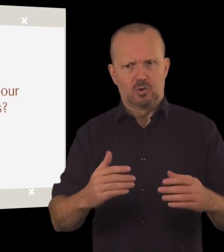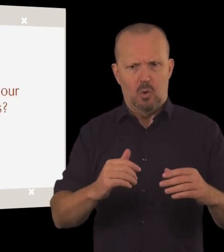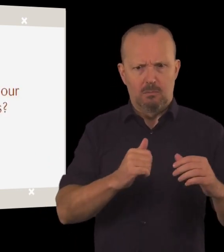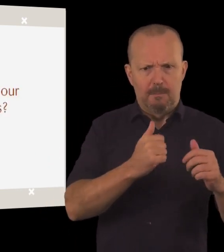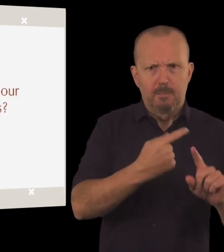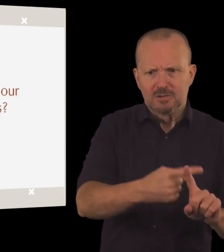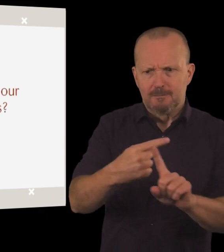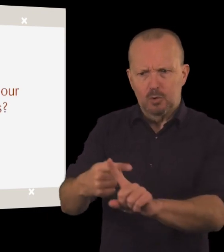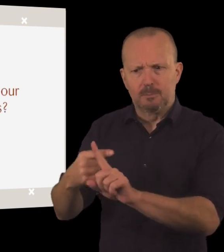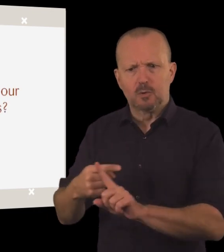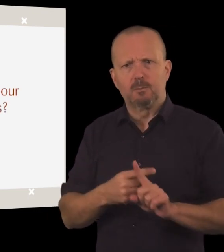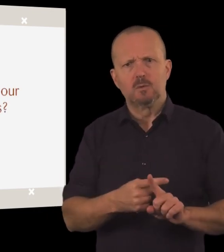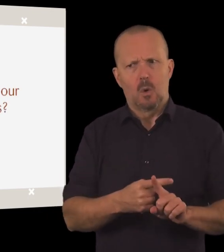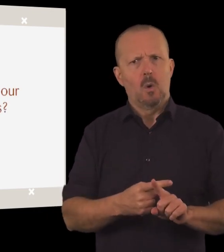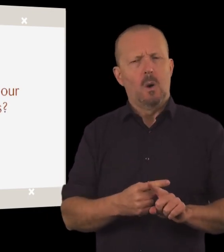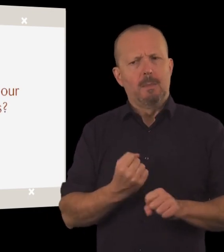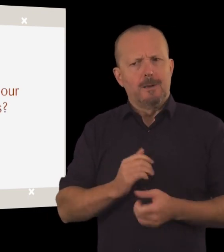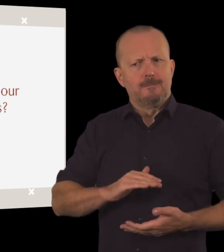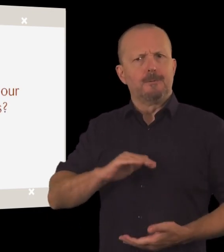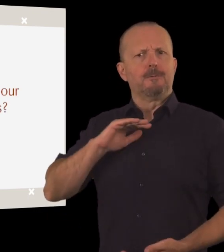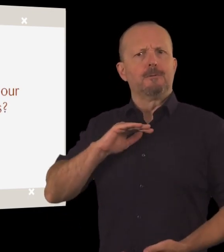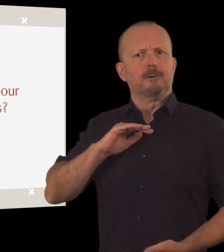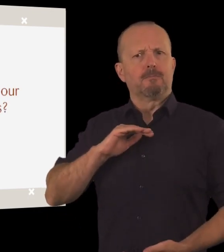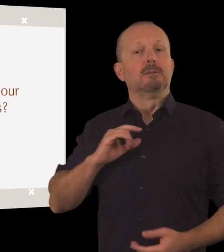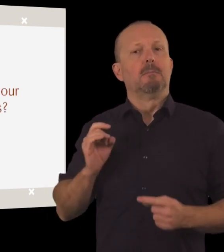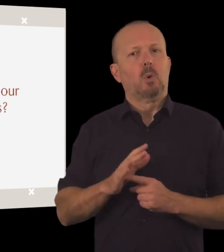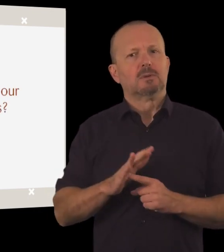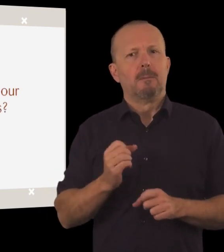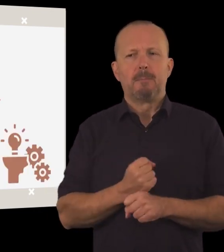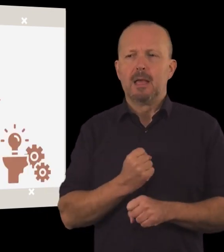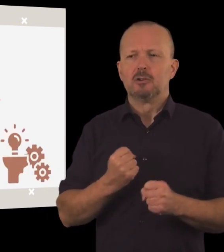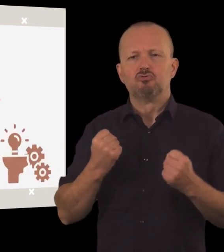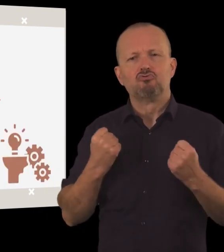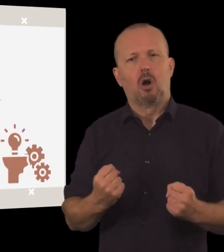So how do we look after our hauora, our well-being, as art workers?